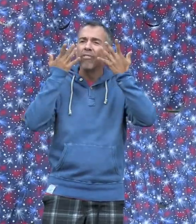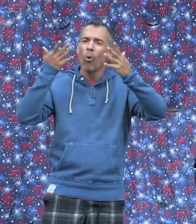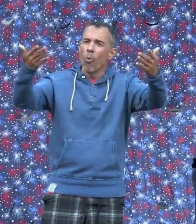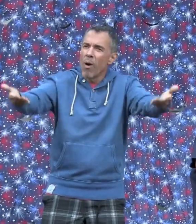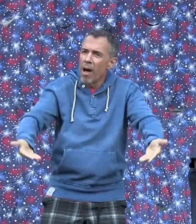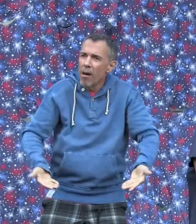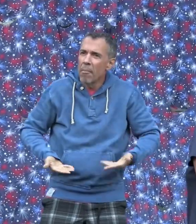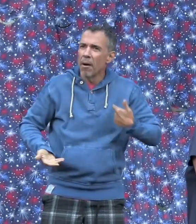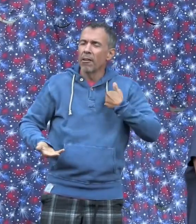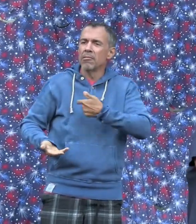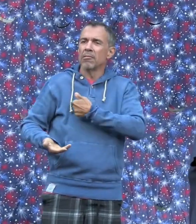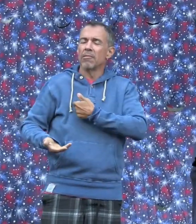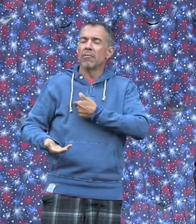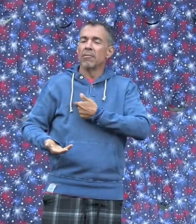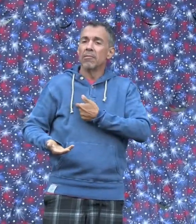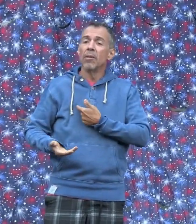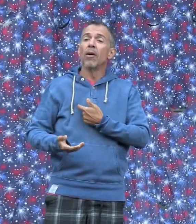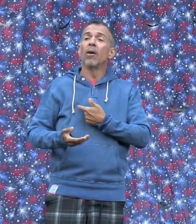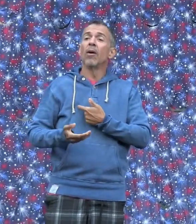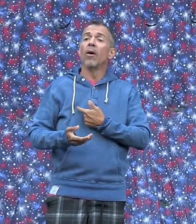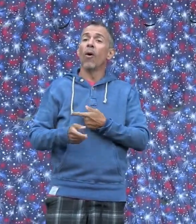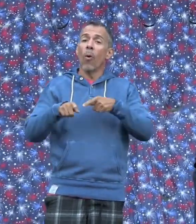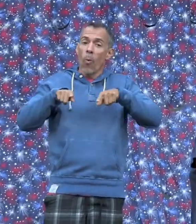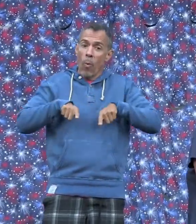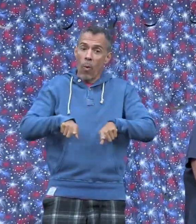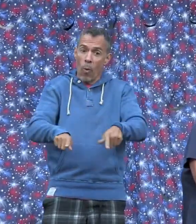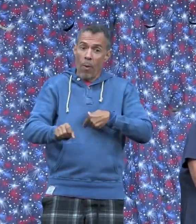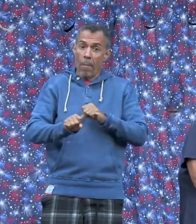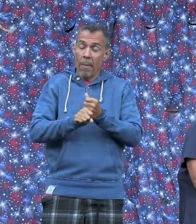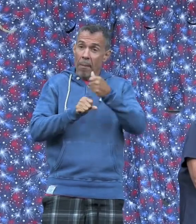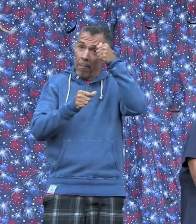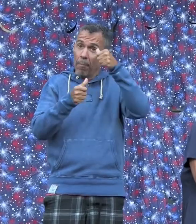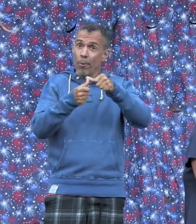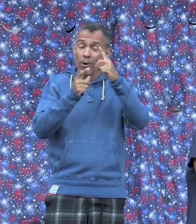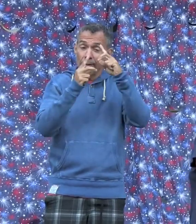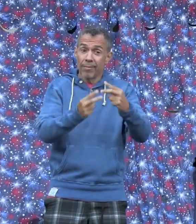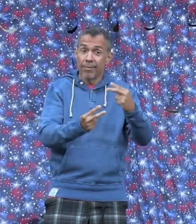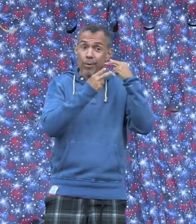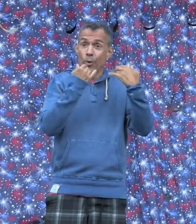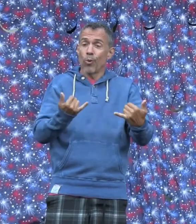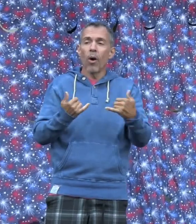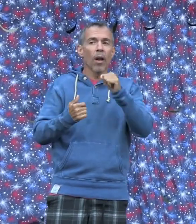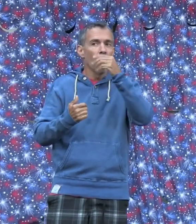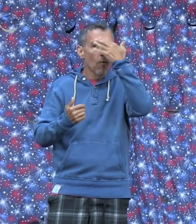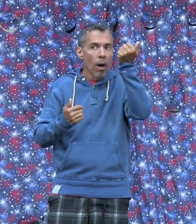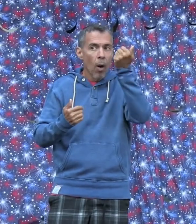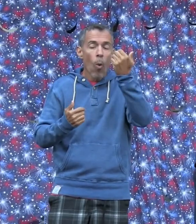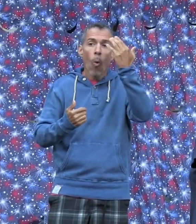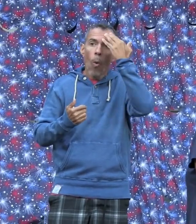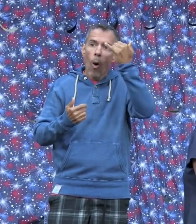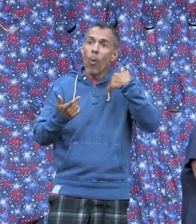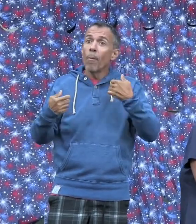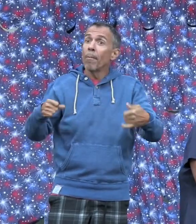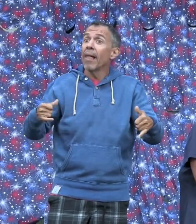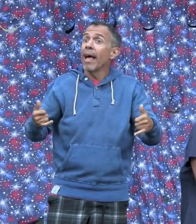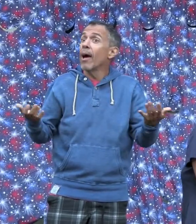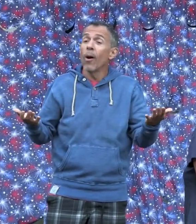hospitality. As we make memories today, let's not forget why we can